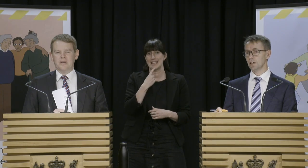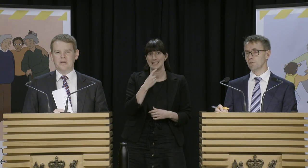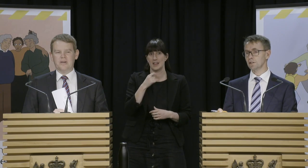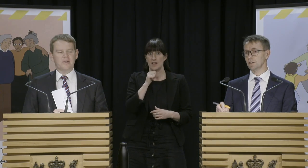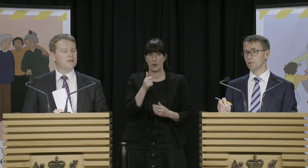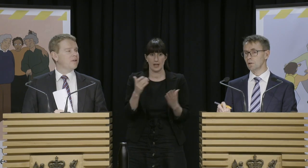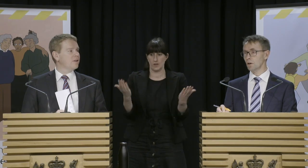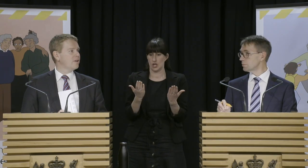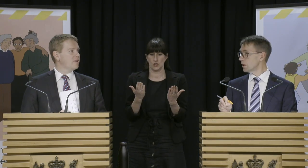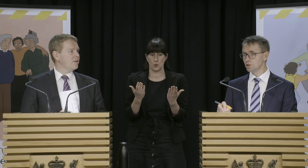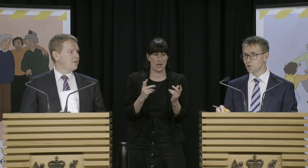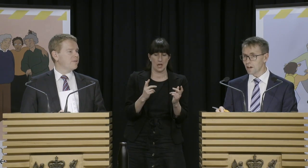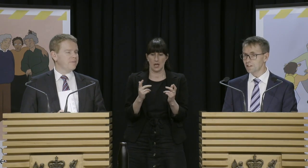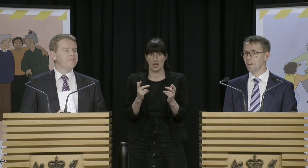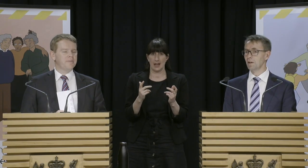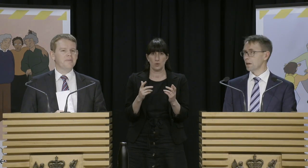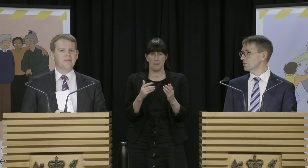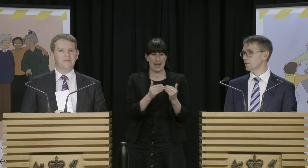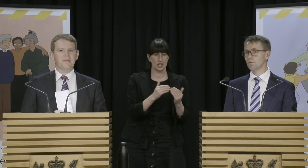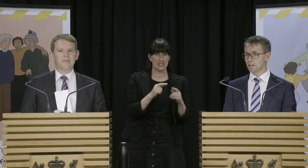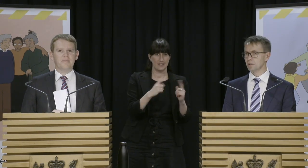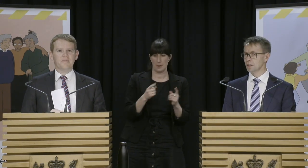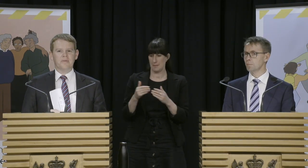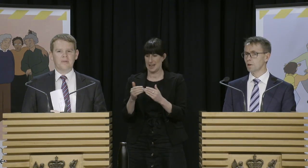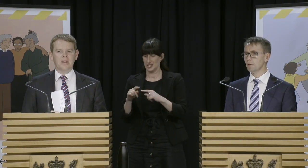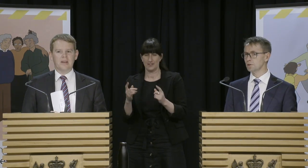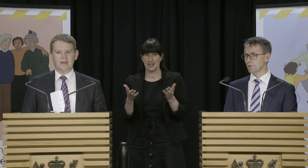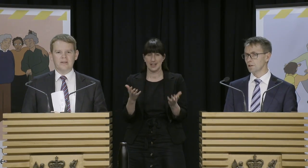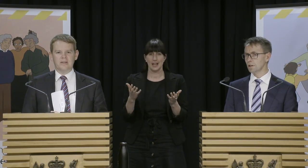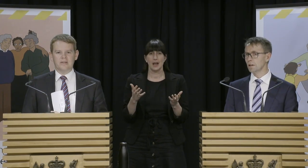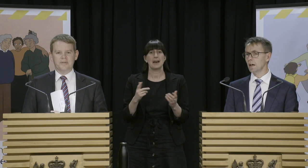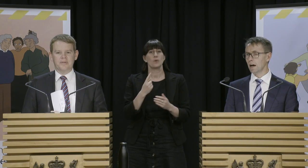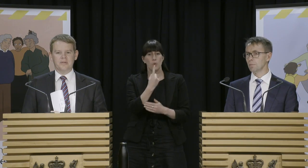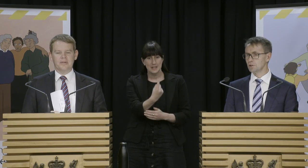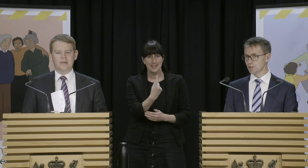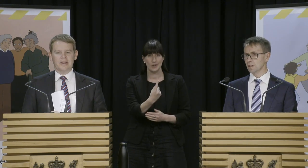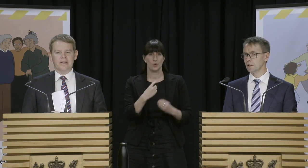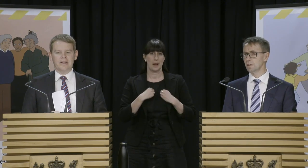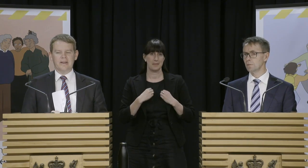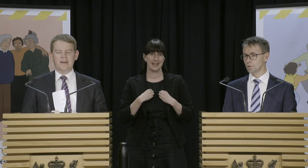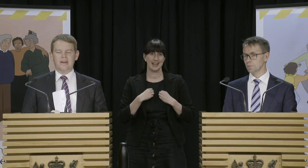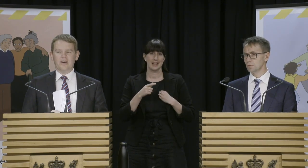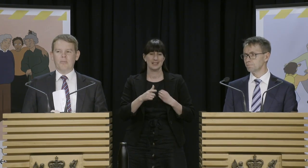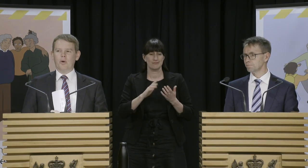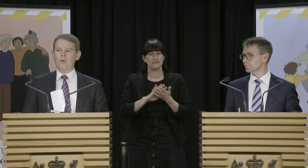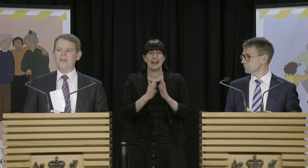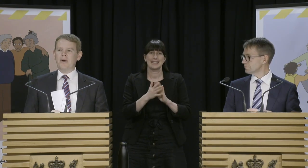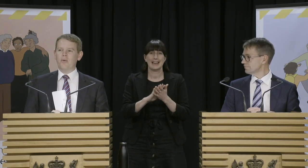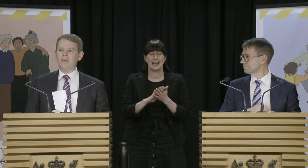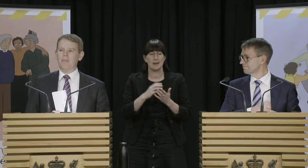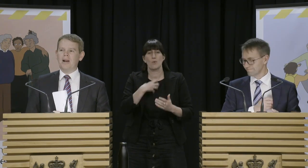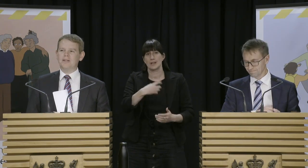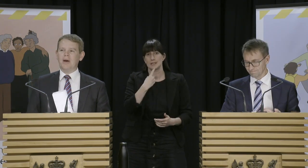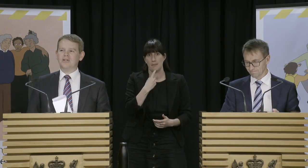use a second vaccine, we won't be able to do that, but a single vaccine-based program was definitely logistically more simple. I'm aware